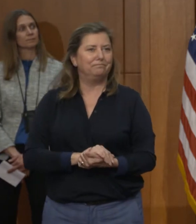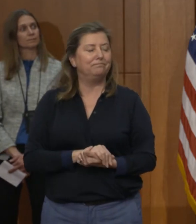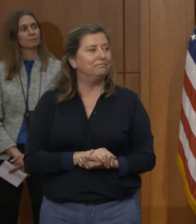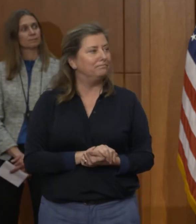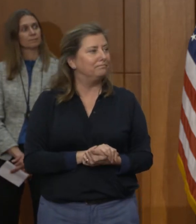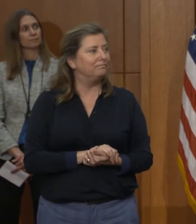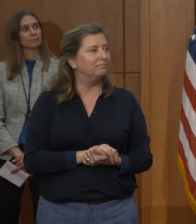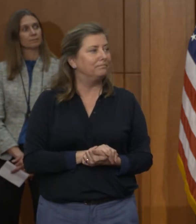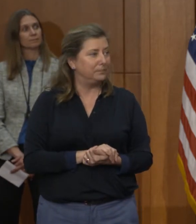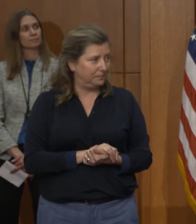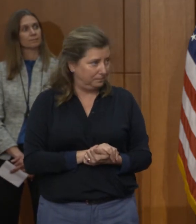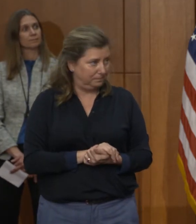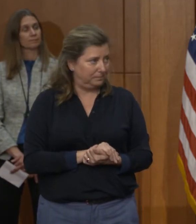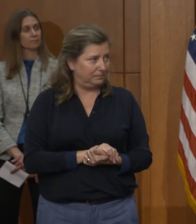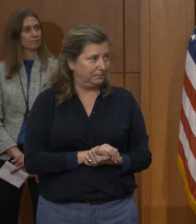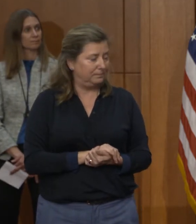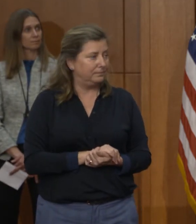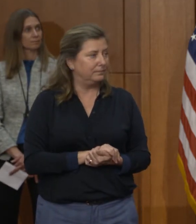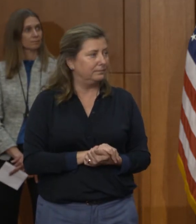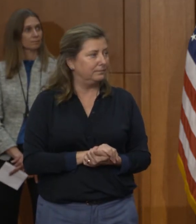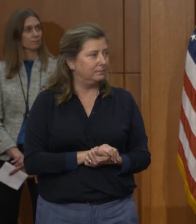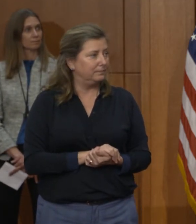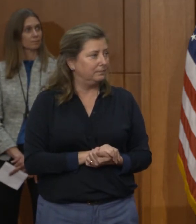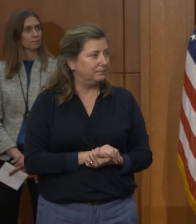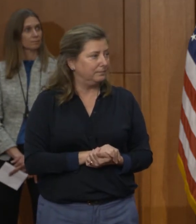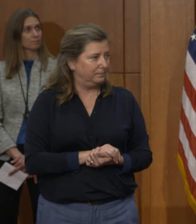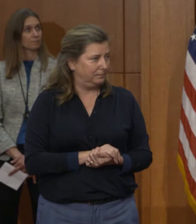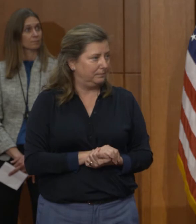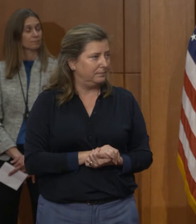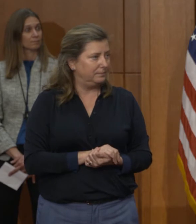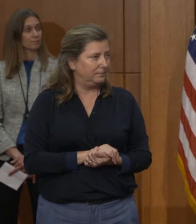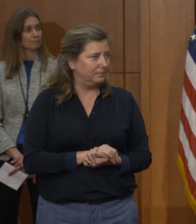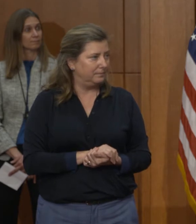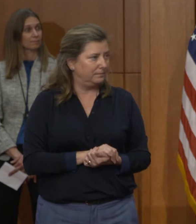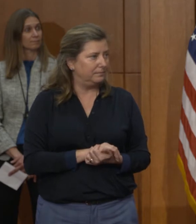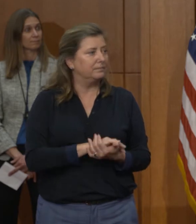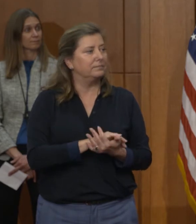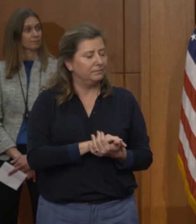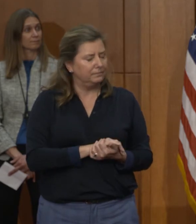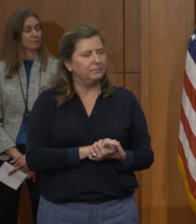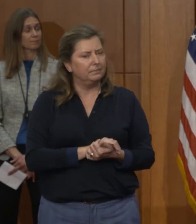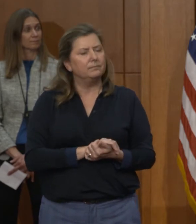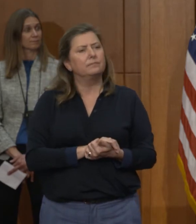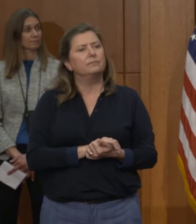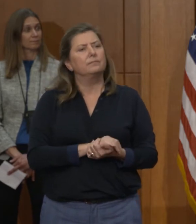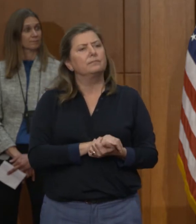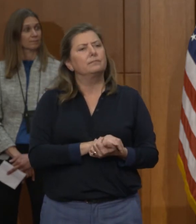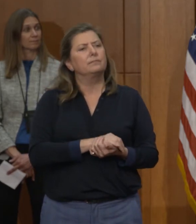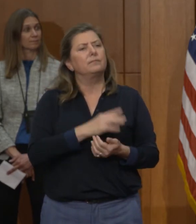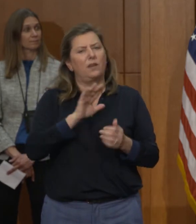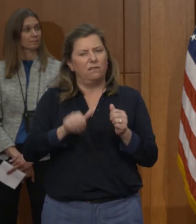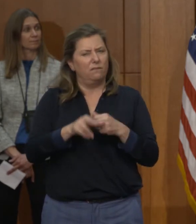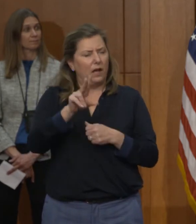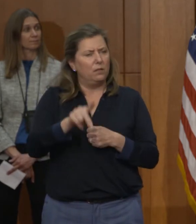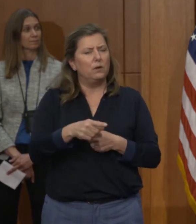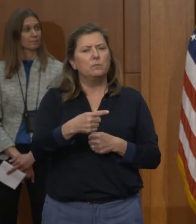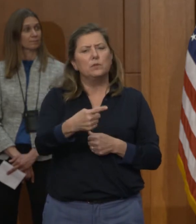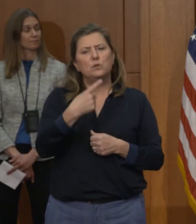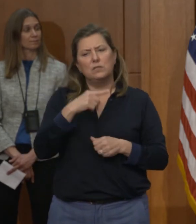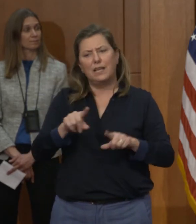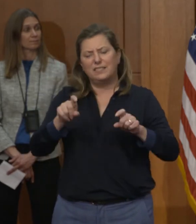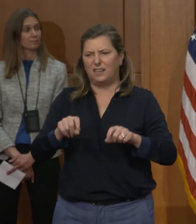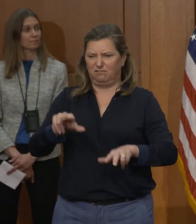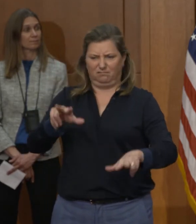Dr. Remley, When you say that the tests were too